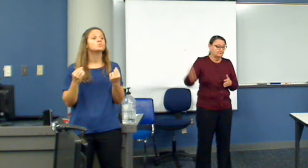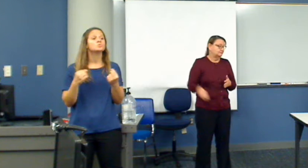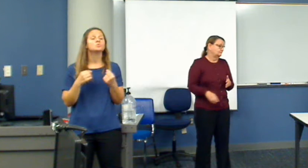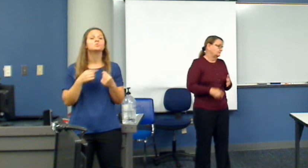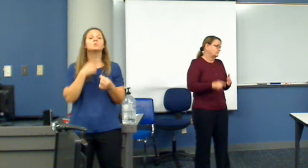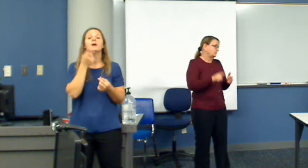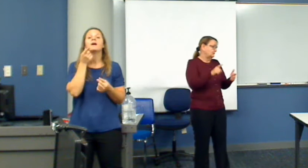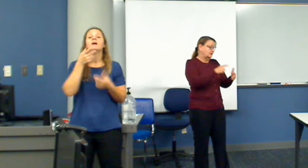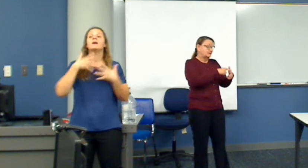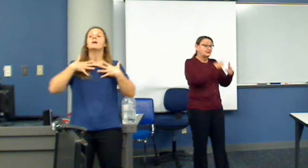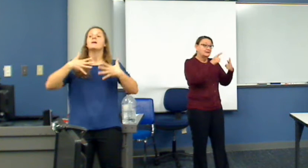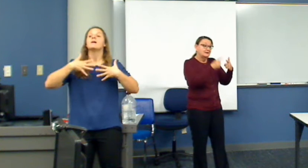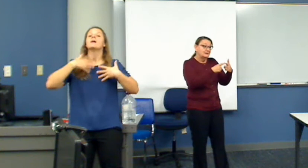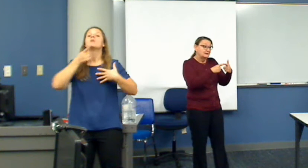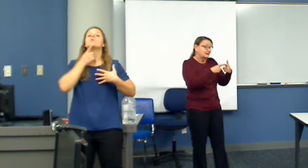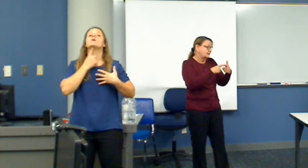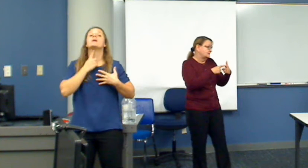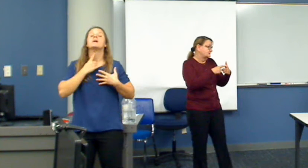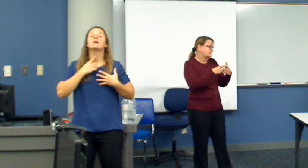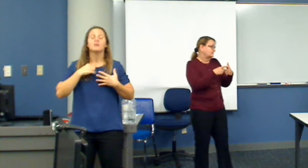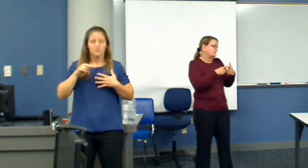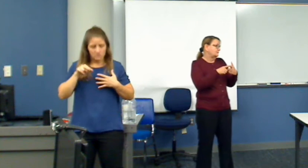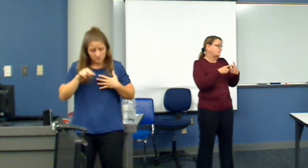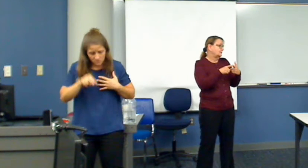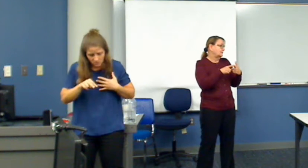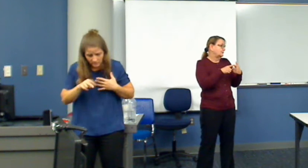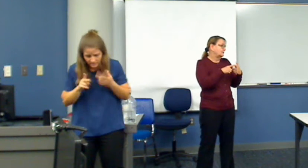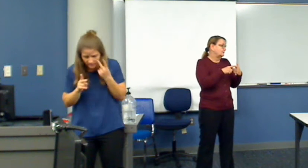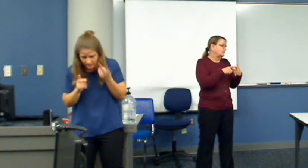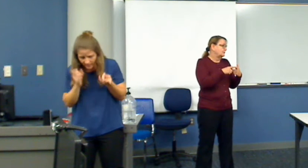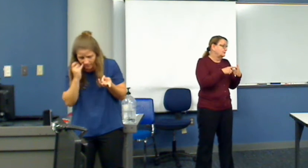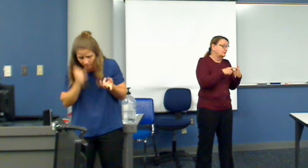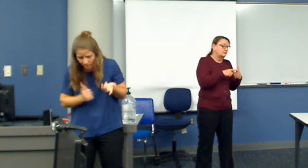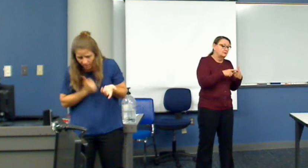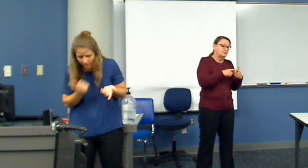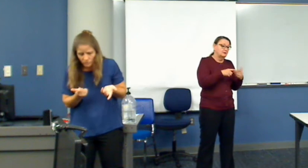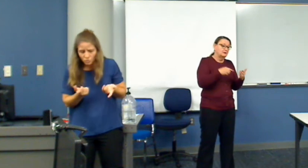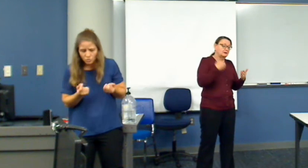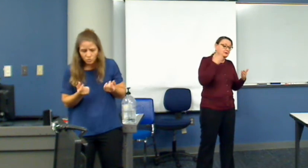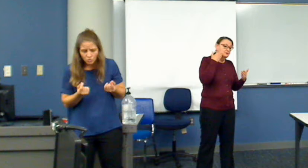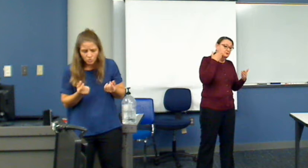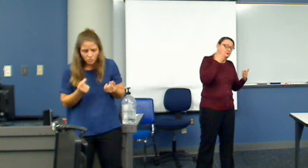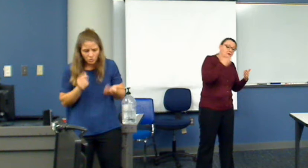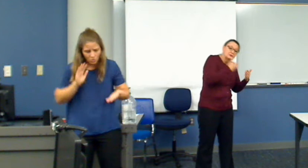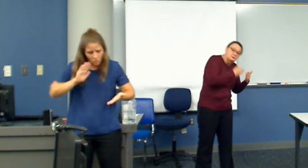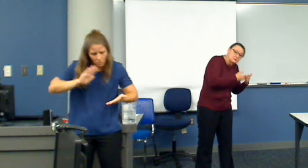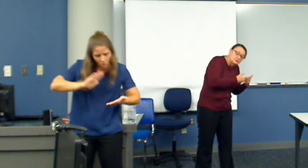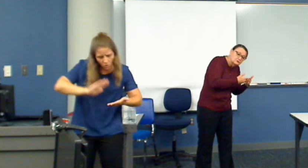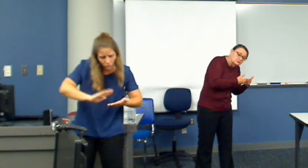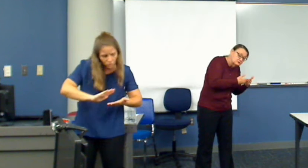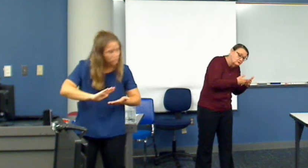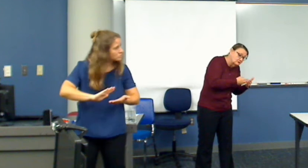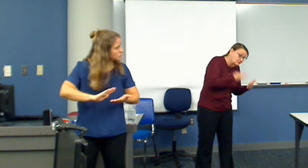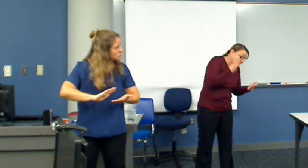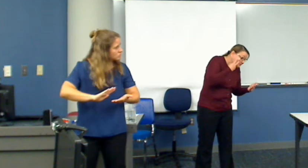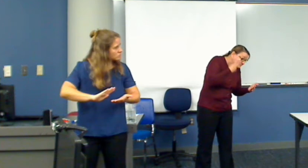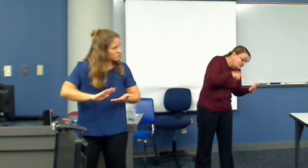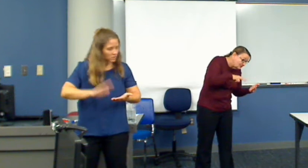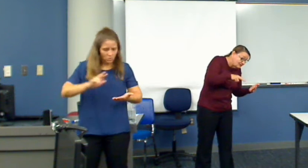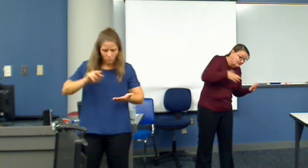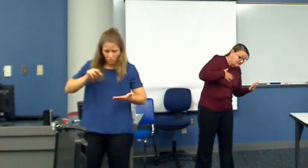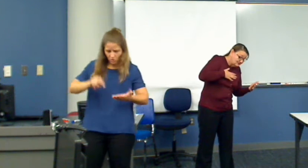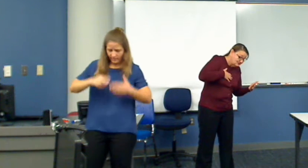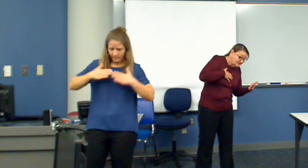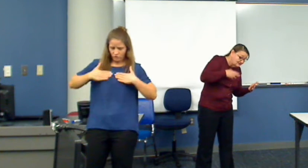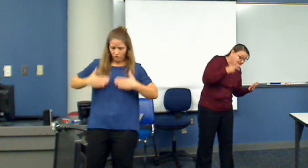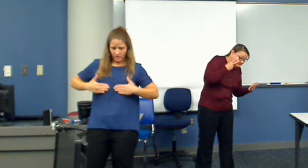victim. And we're going to check to see if there's signs of life. Okay, what we do is get close to the victim, and we're going to look at the chest and check for signs of